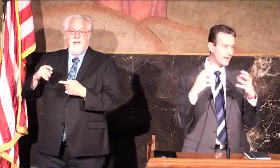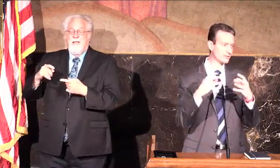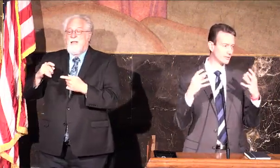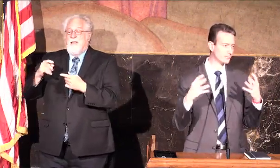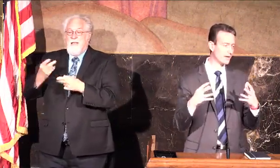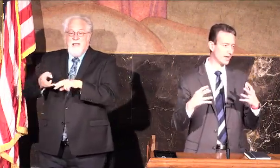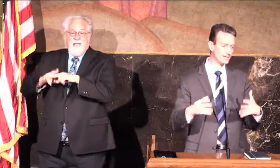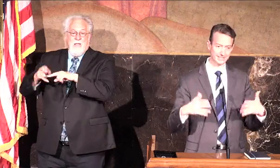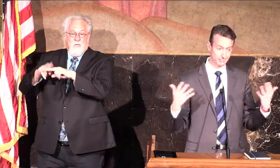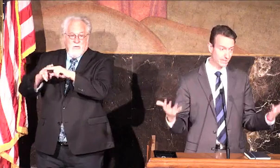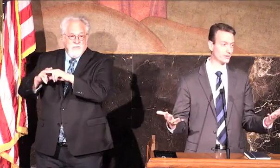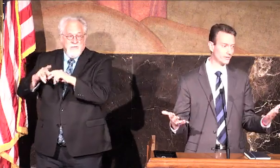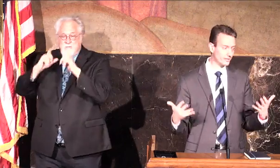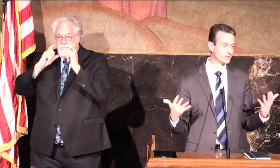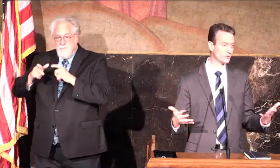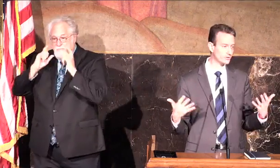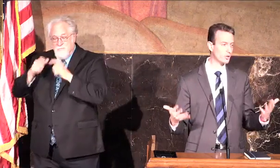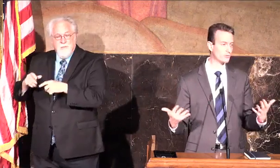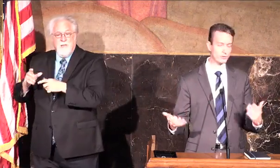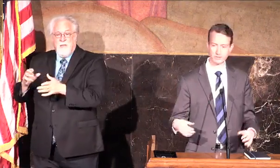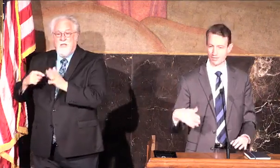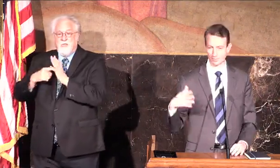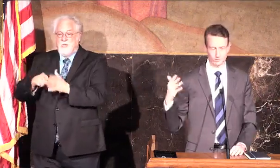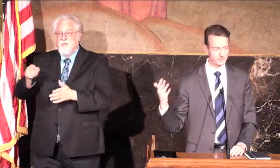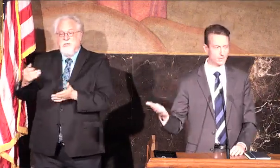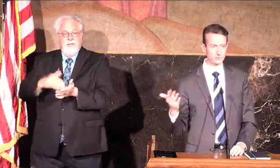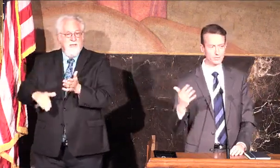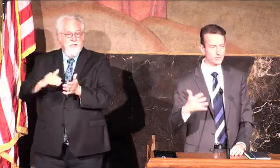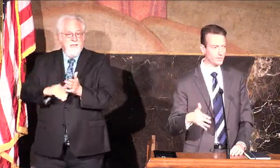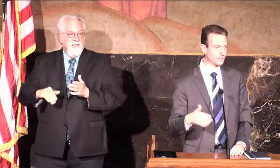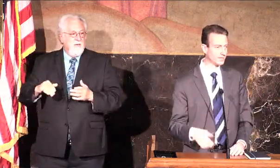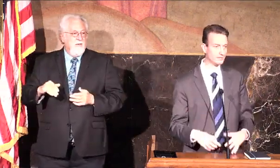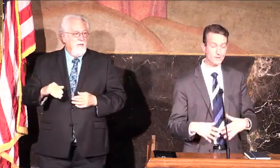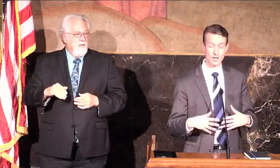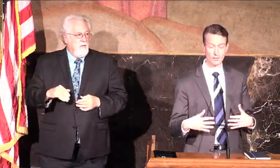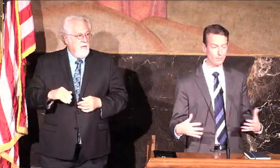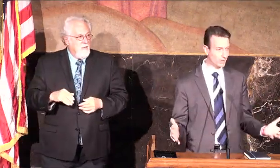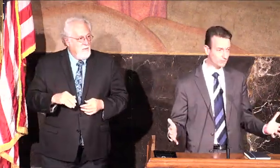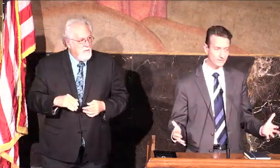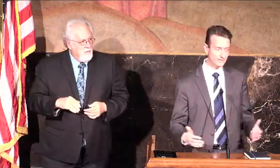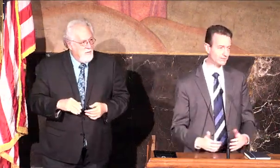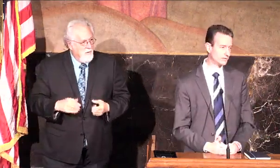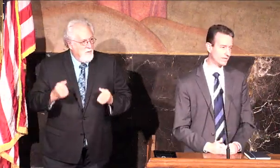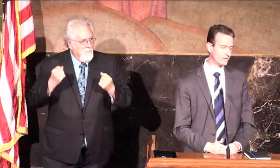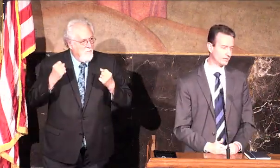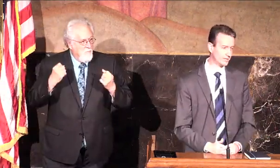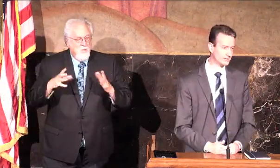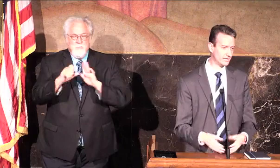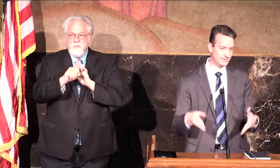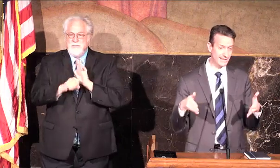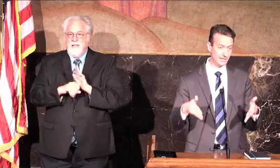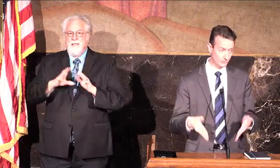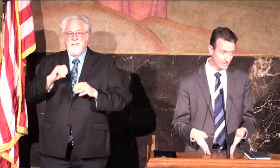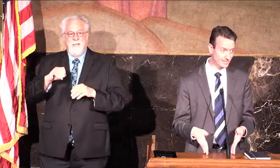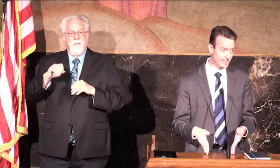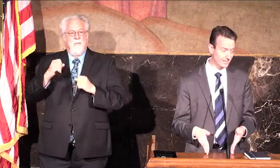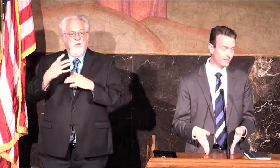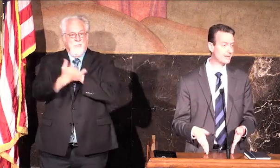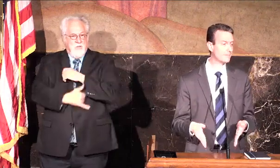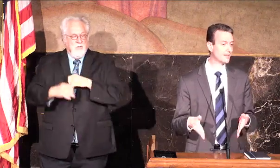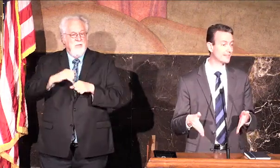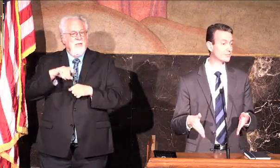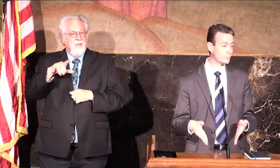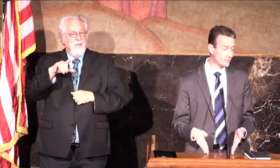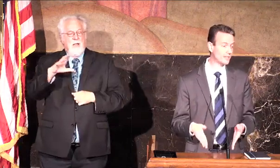those factors combined empirically have shown us over and over again, whether it's South Korea, United Kingdom, multiple states in the United States,